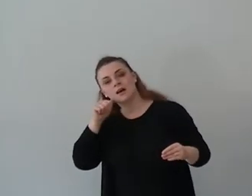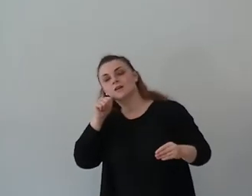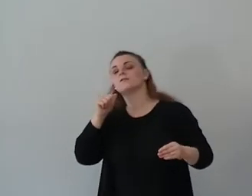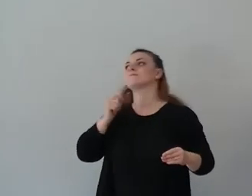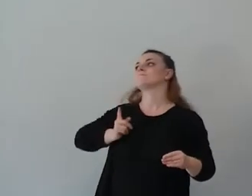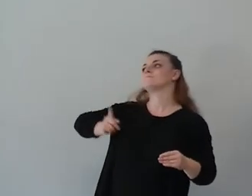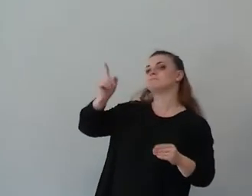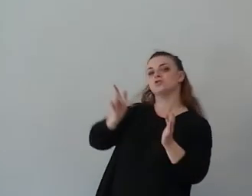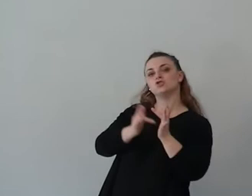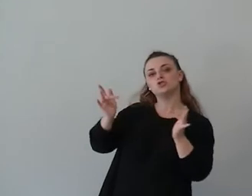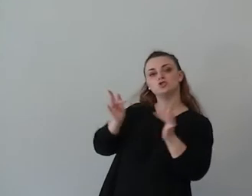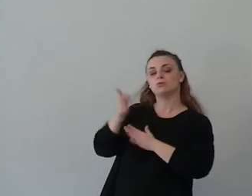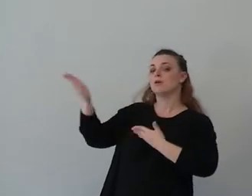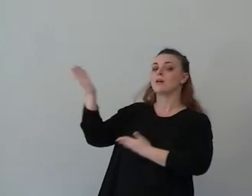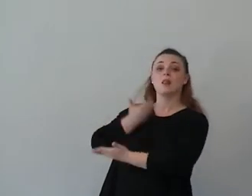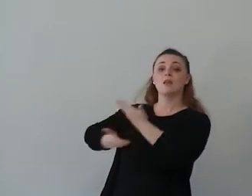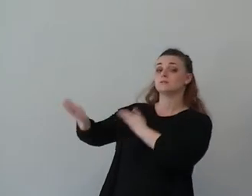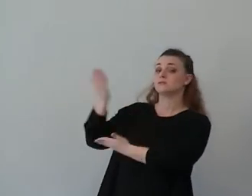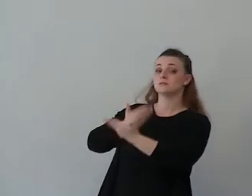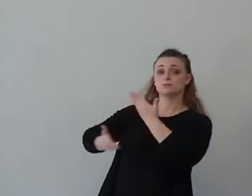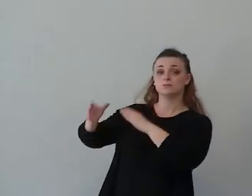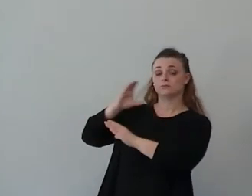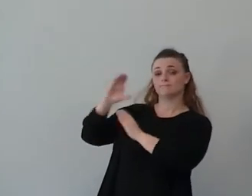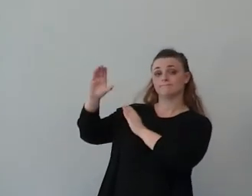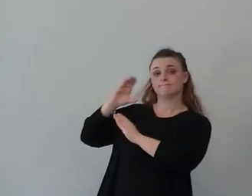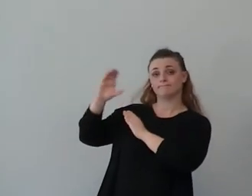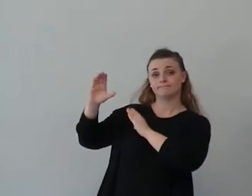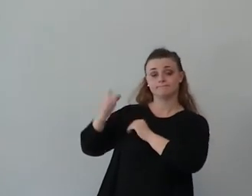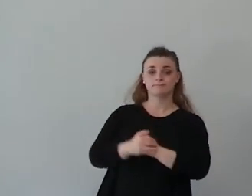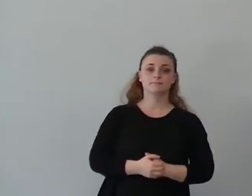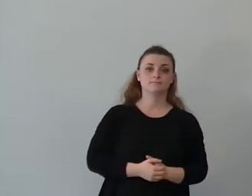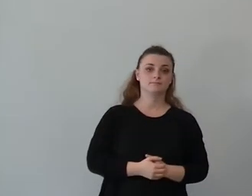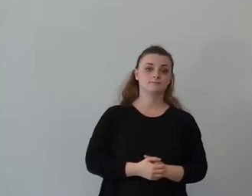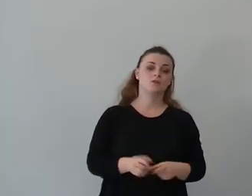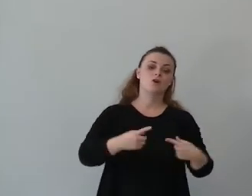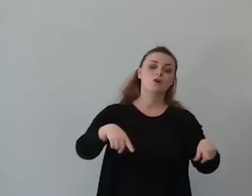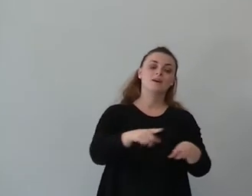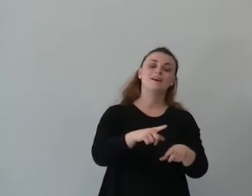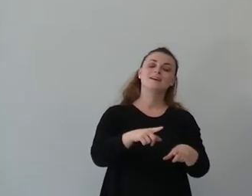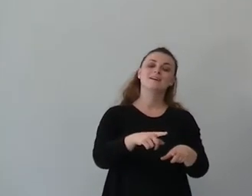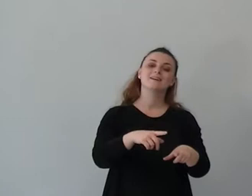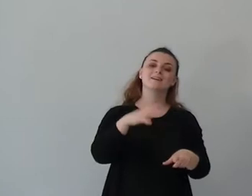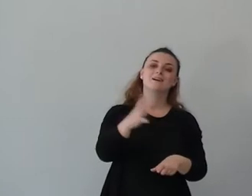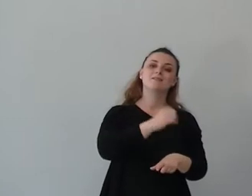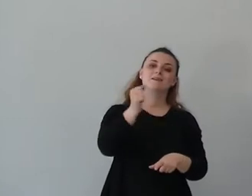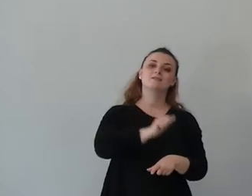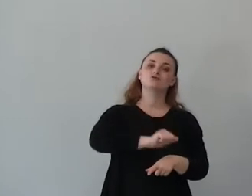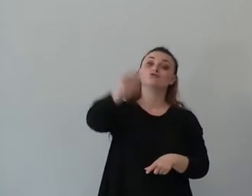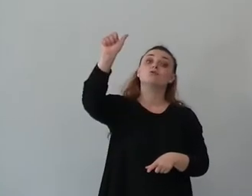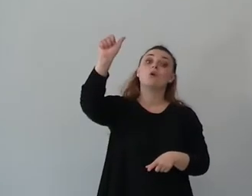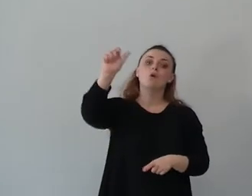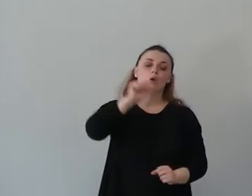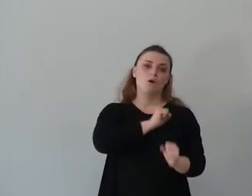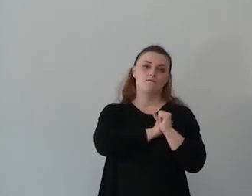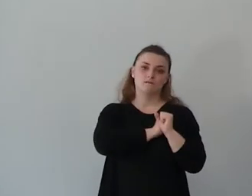We're only saved through faith. Siamo salvati solo per fede. Can't do anything, we can't be good enough. Non